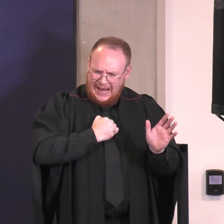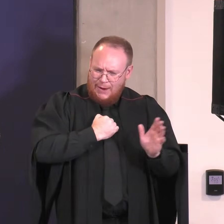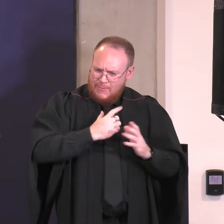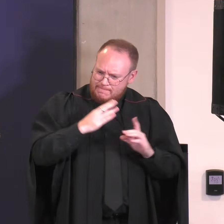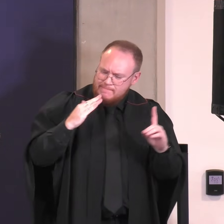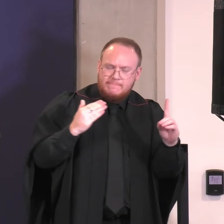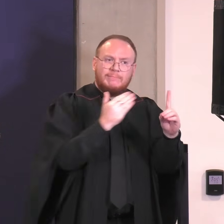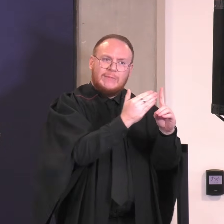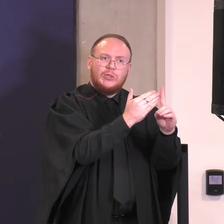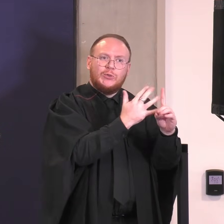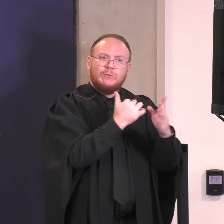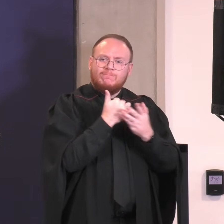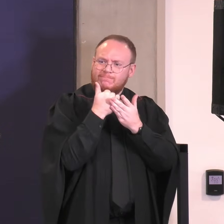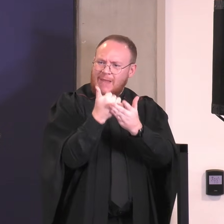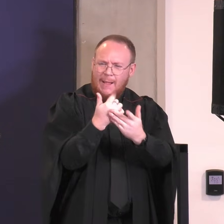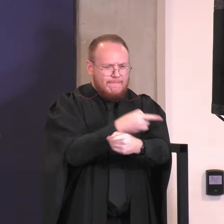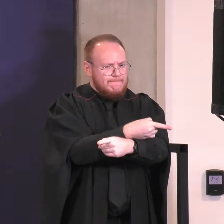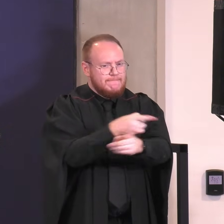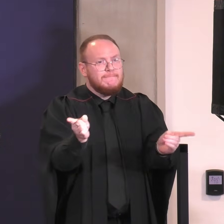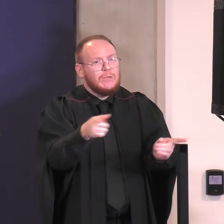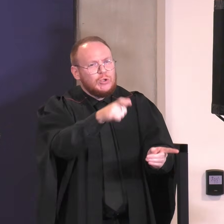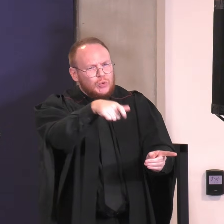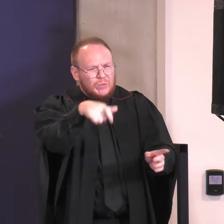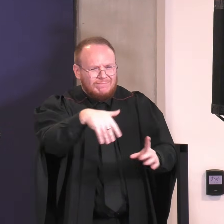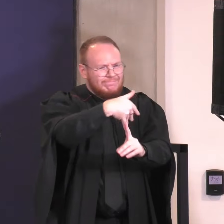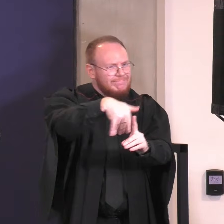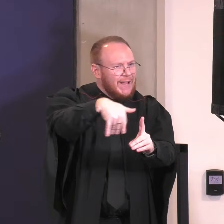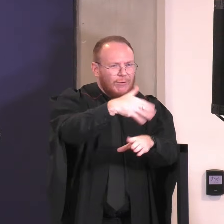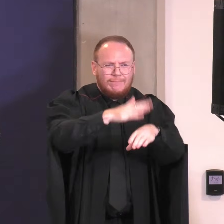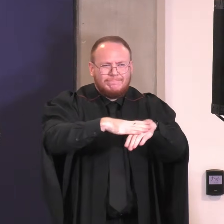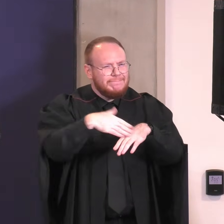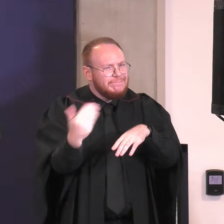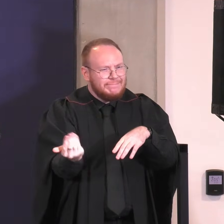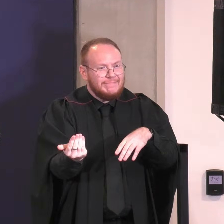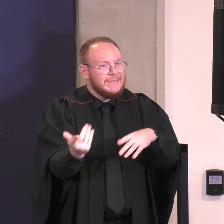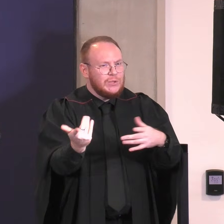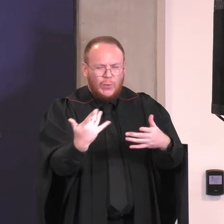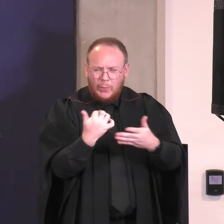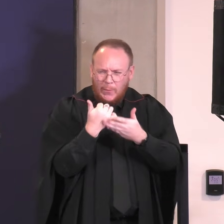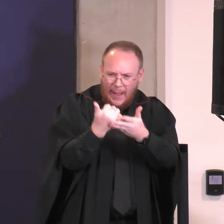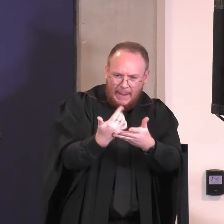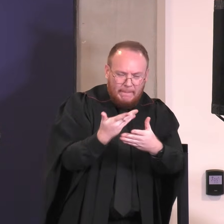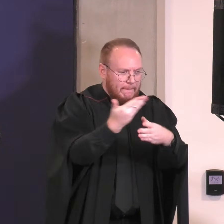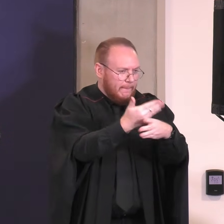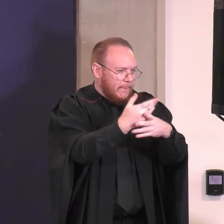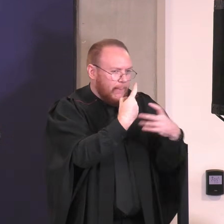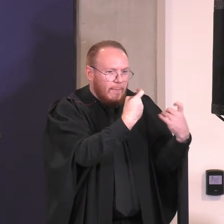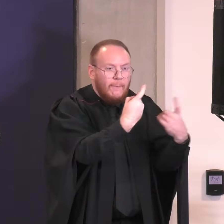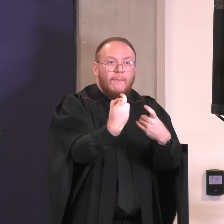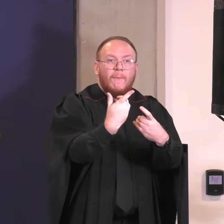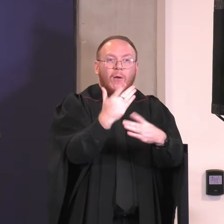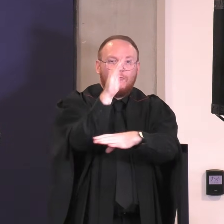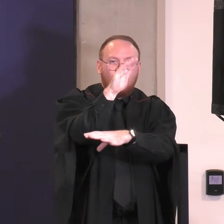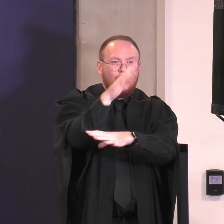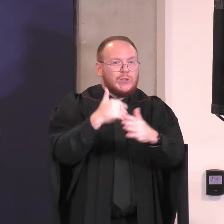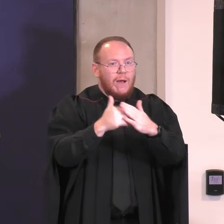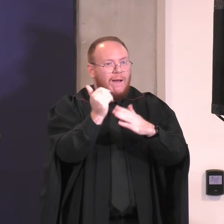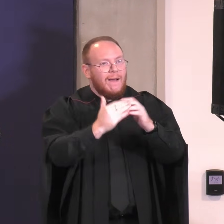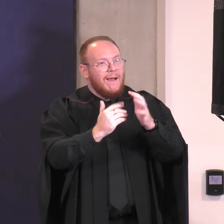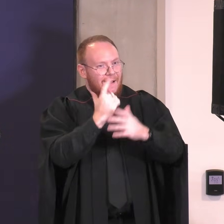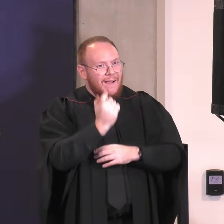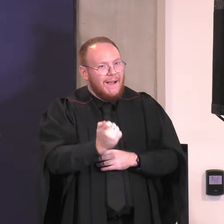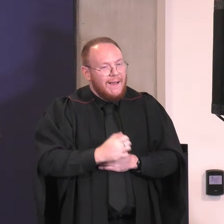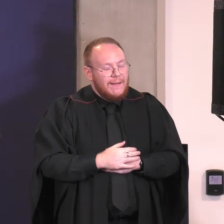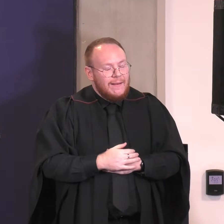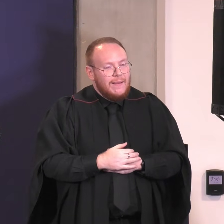help every student, regardless of background, find not just a job, but also build a future. We know that true